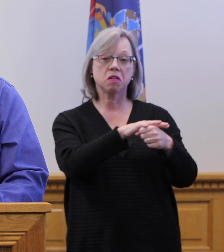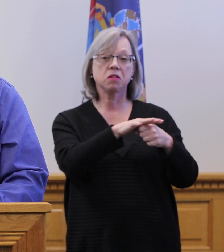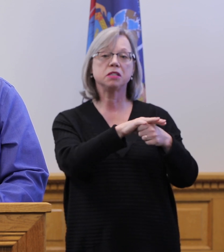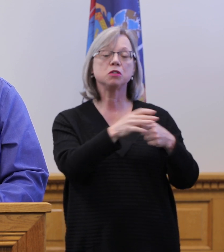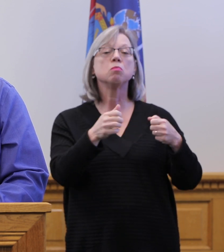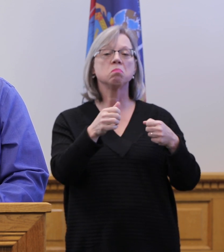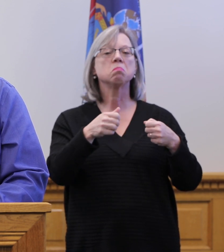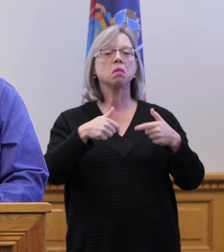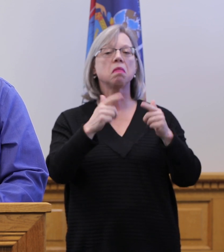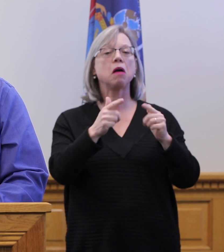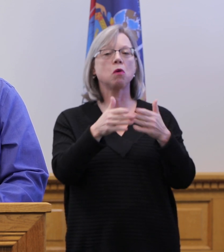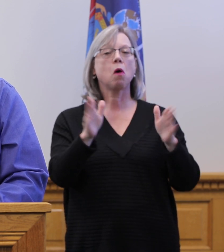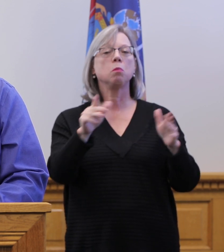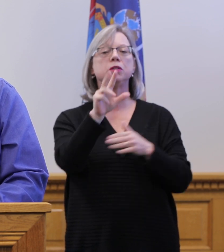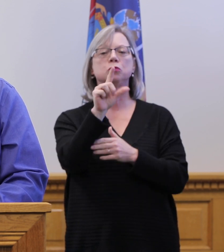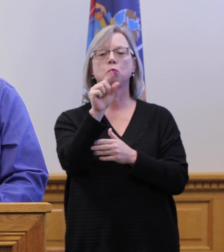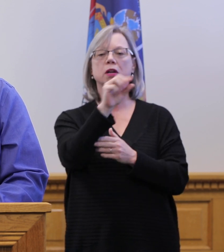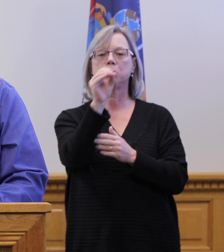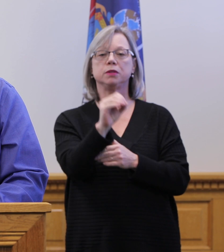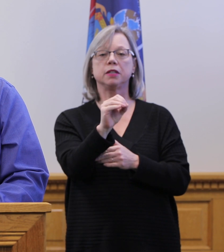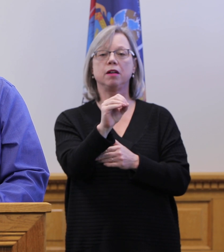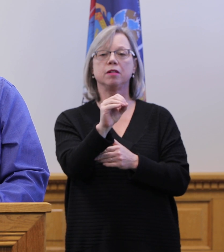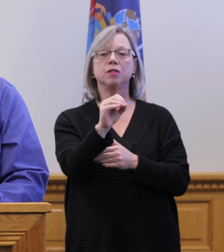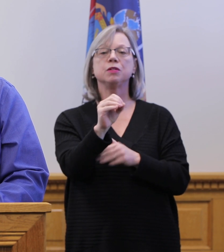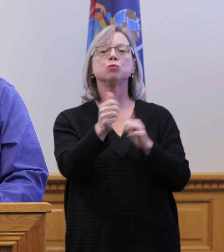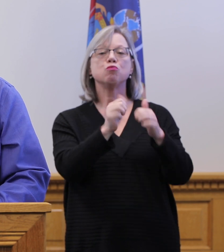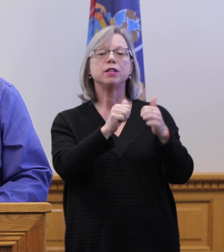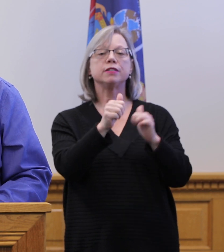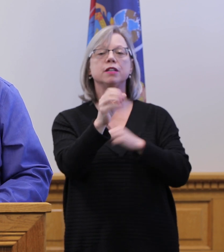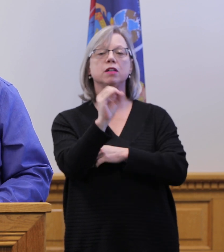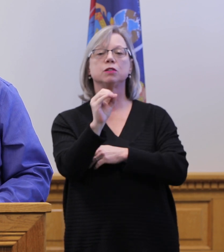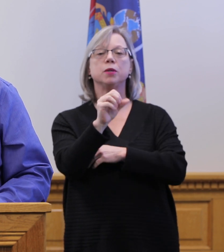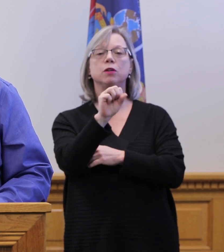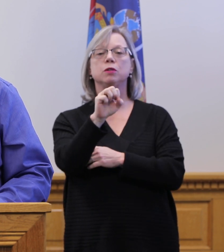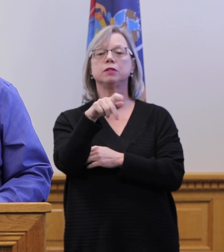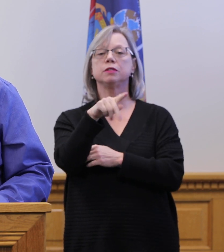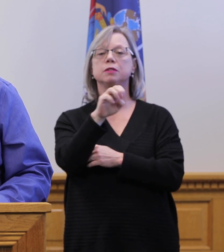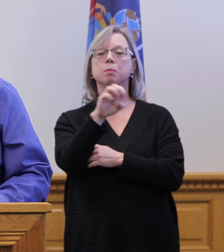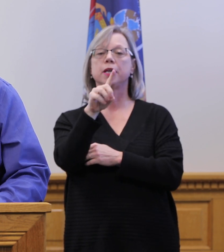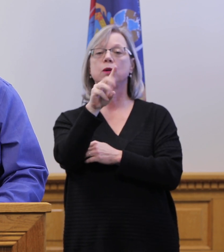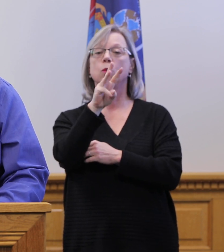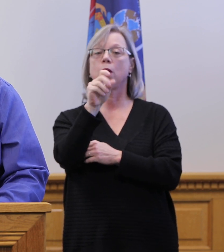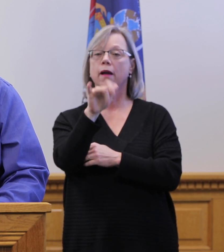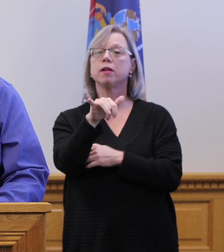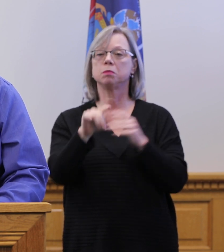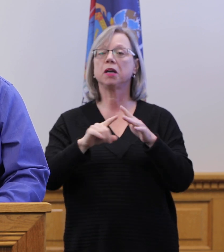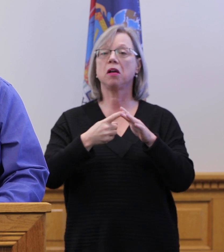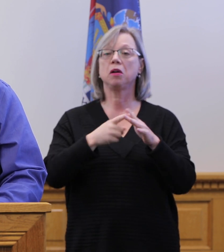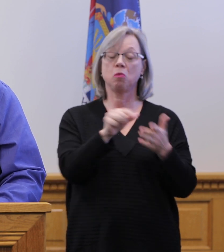on April 22nd, and racing at Oswego Speedway has begun. Graduation ceremonies are now permitted with limited